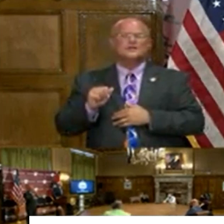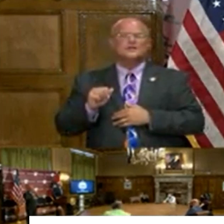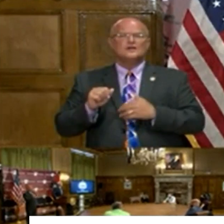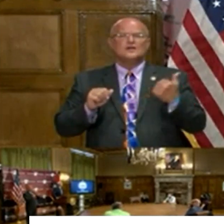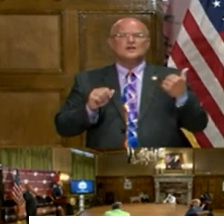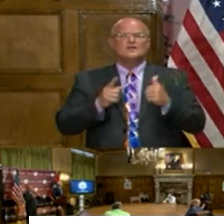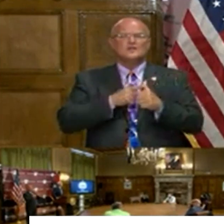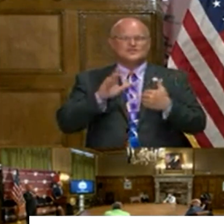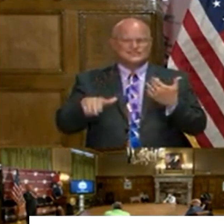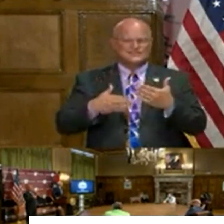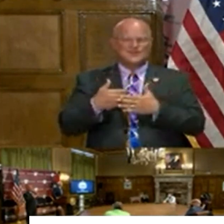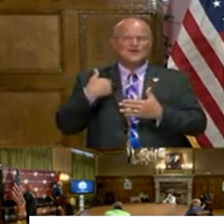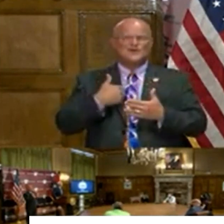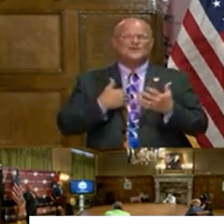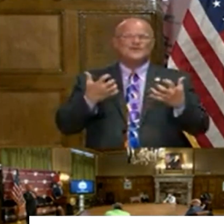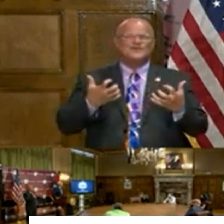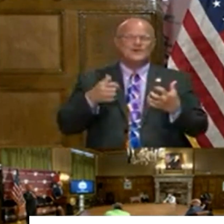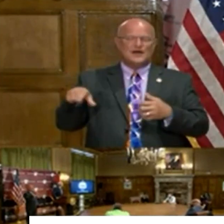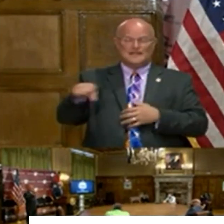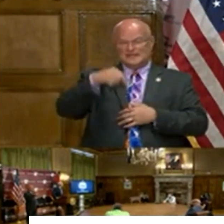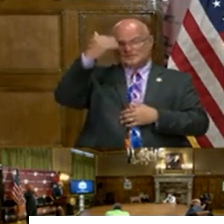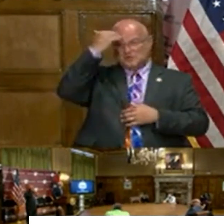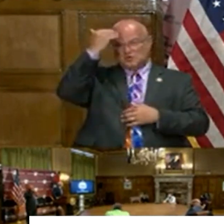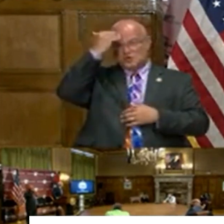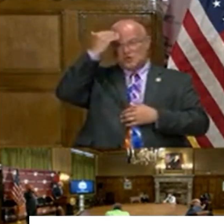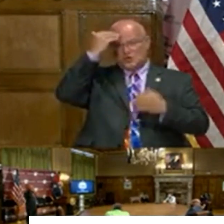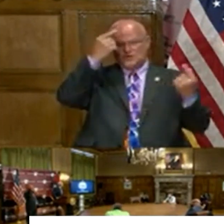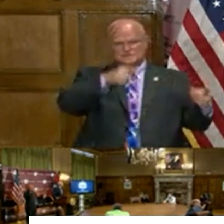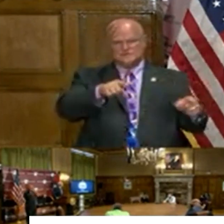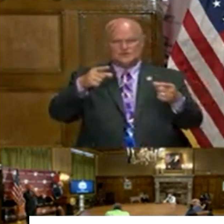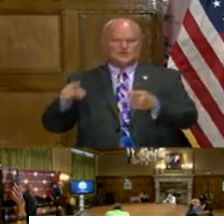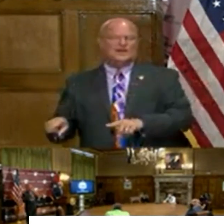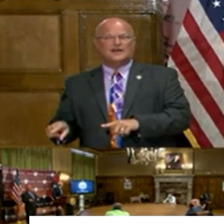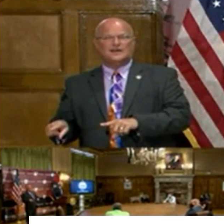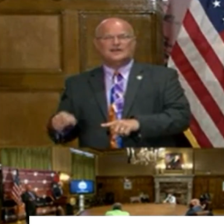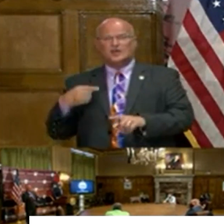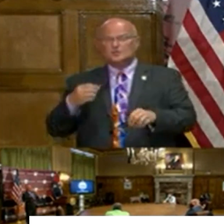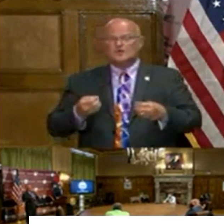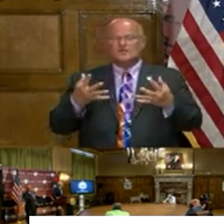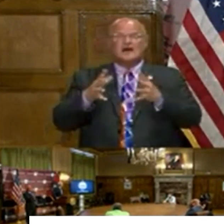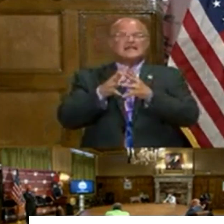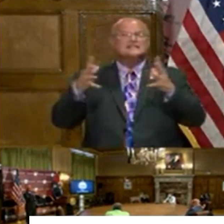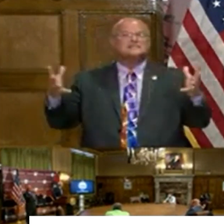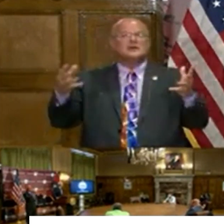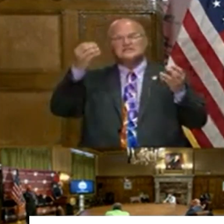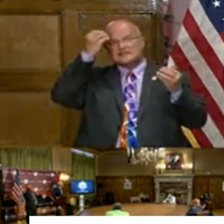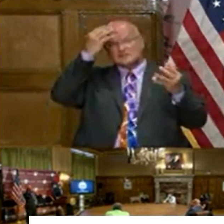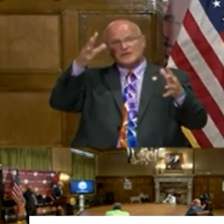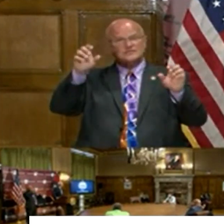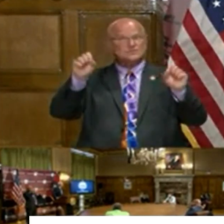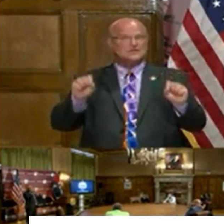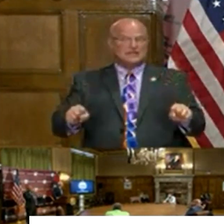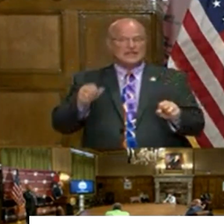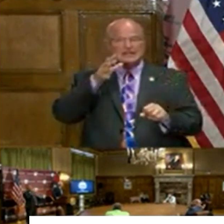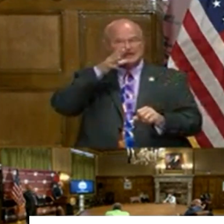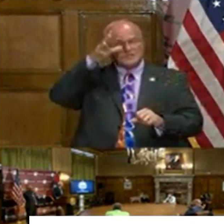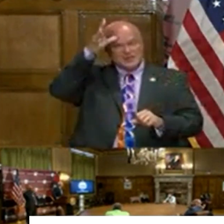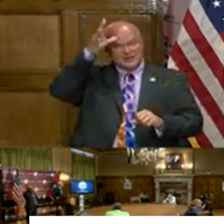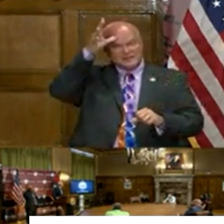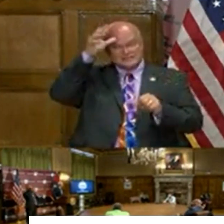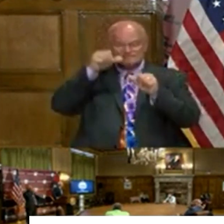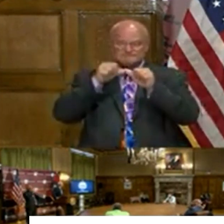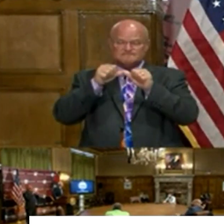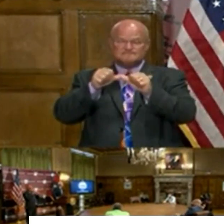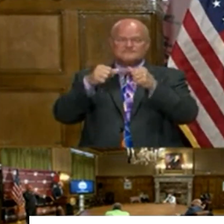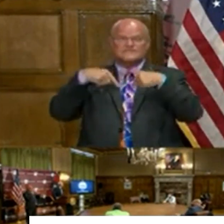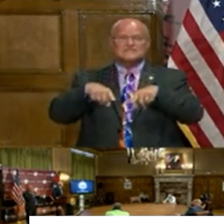Well, first of all, we want them to be aware of what the circumstances are. We want to provide as much information as we can,